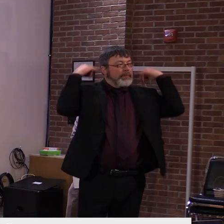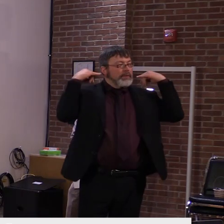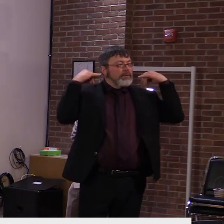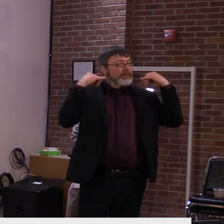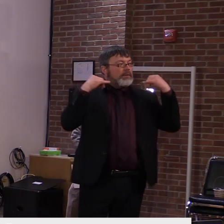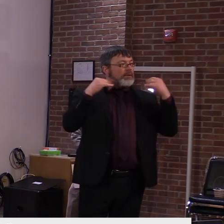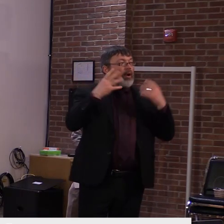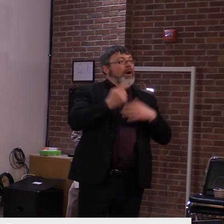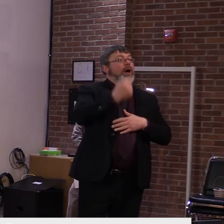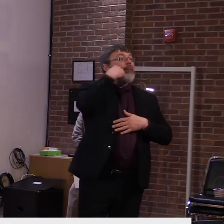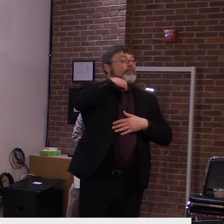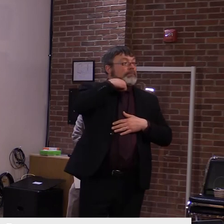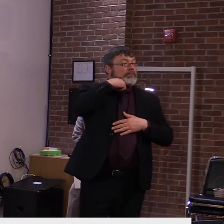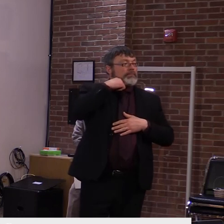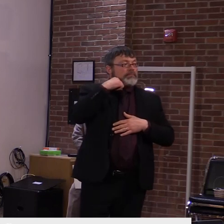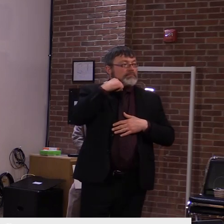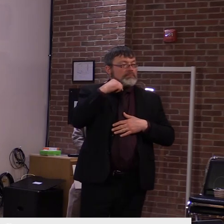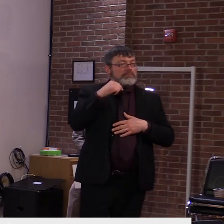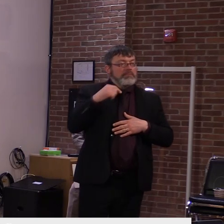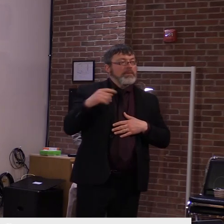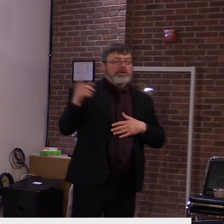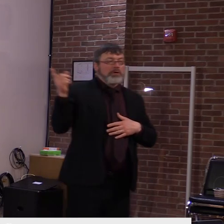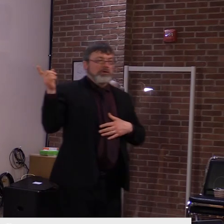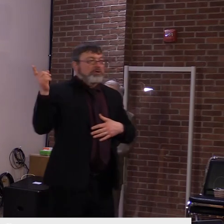give you that information.